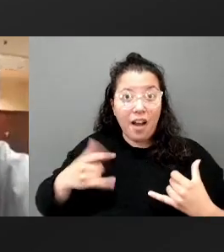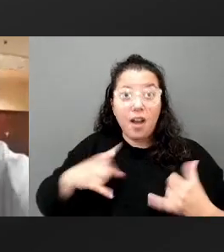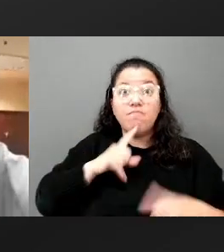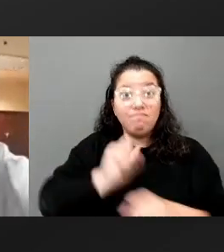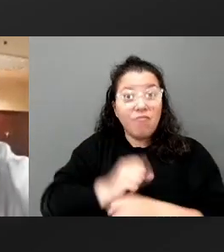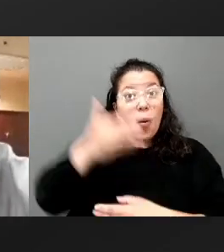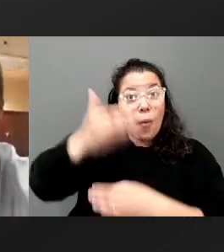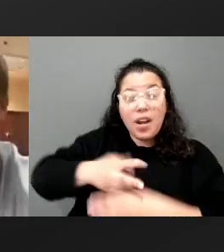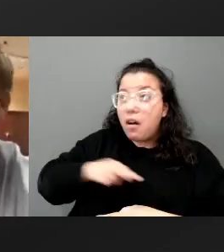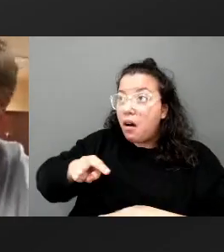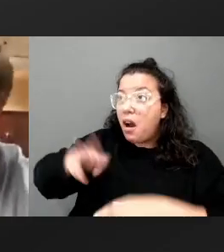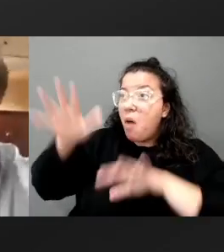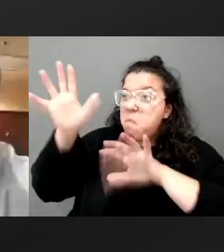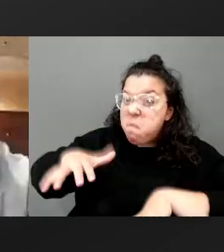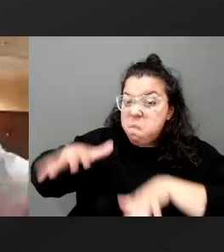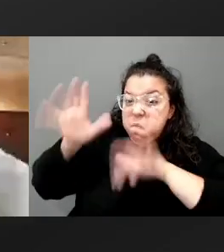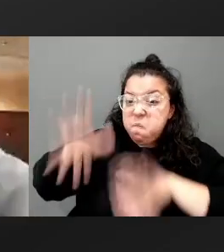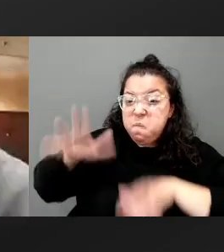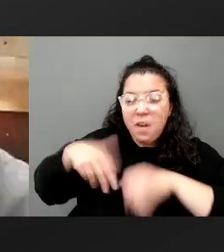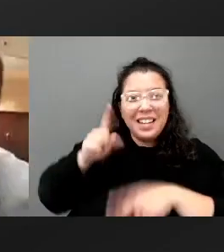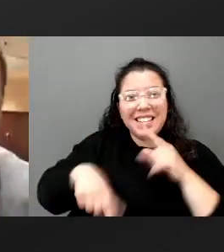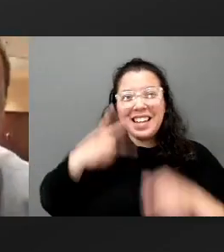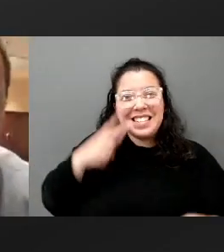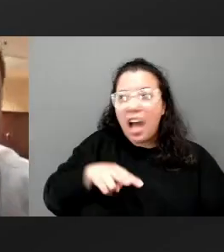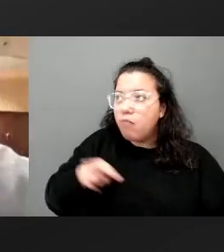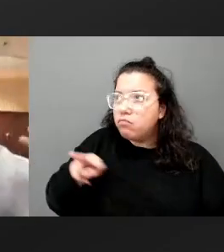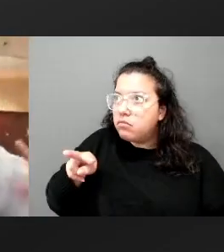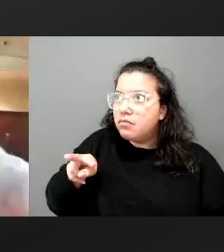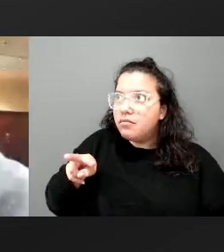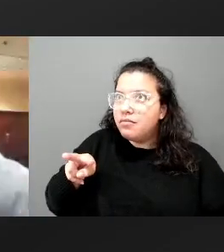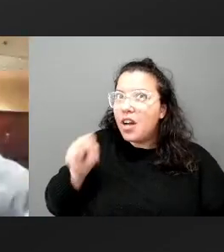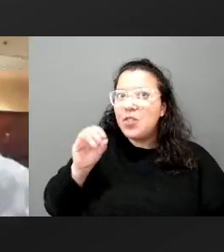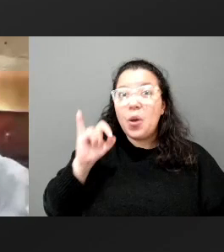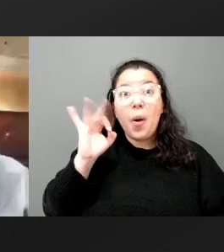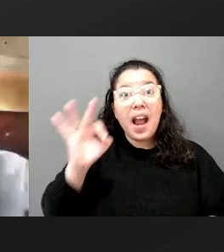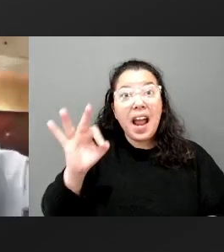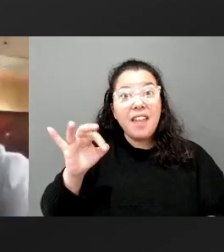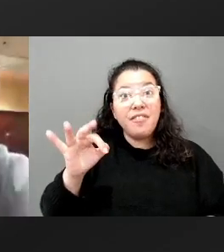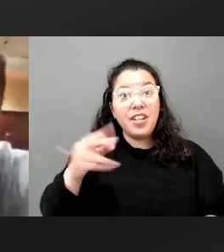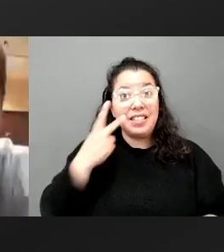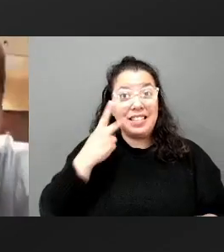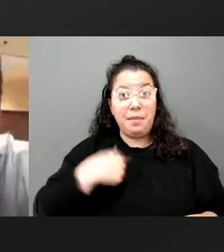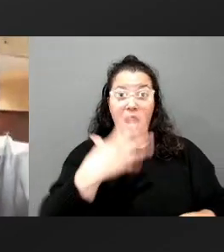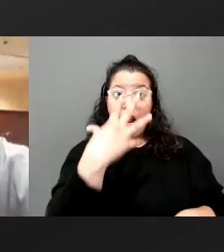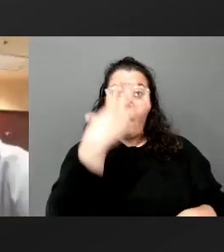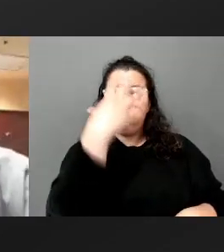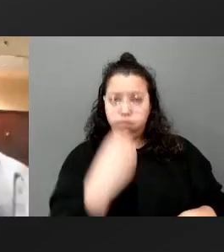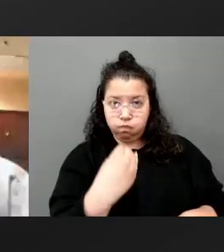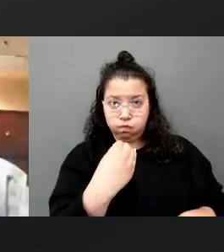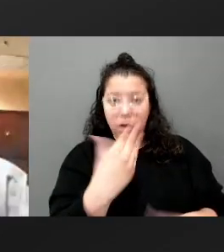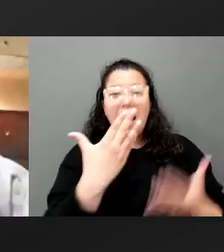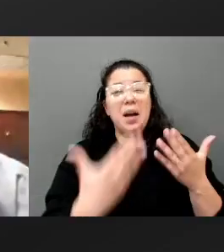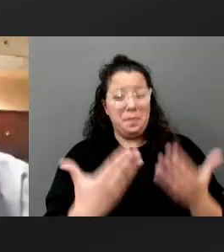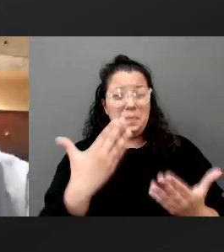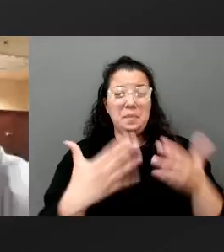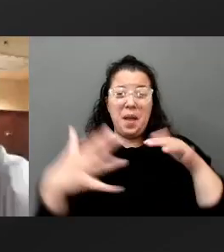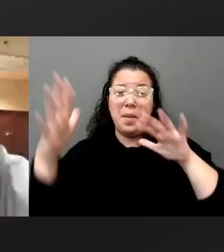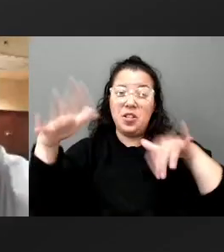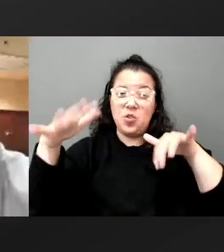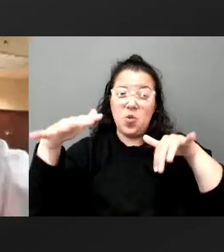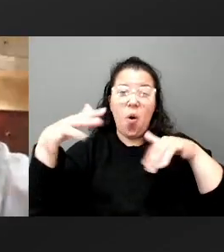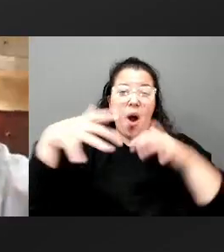rain. So, so if we suddenly disappear, it might be a thunderstorm. Just so you're